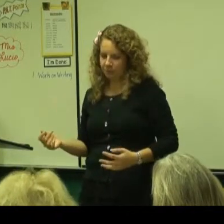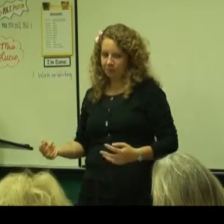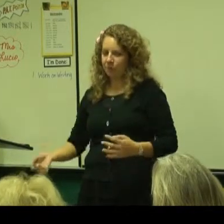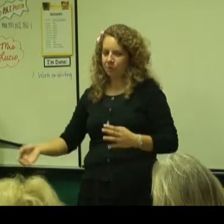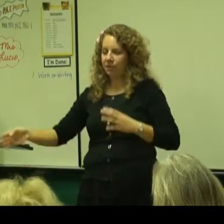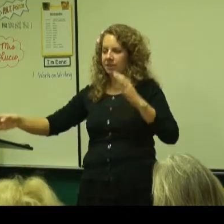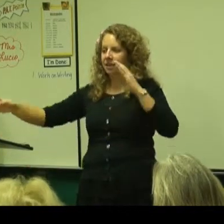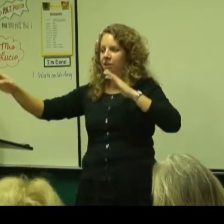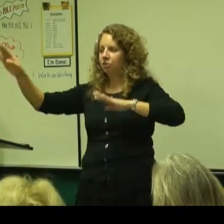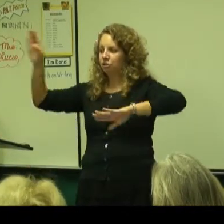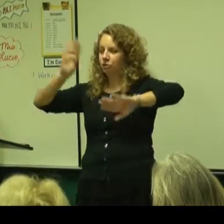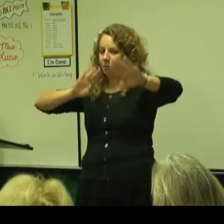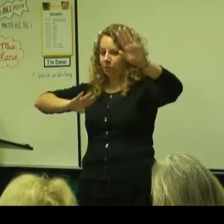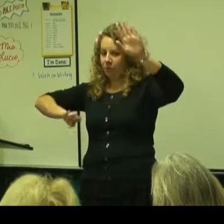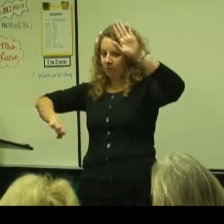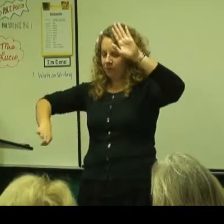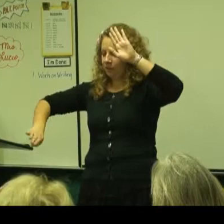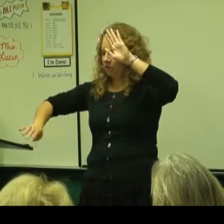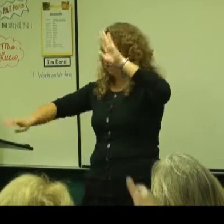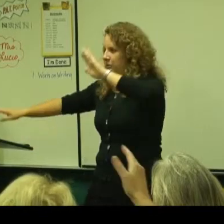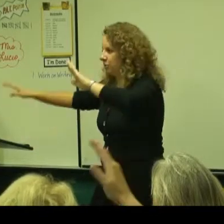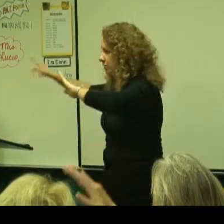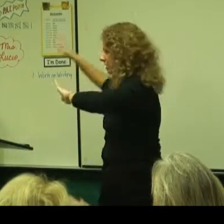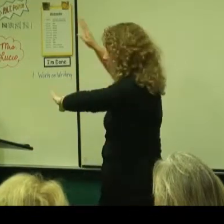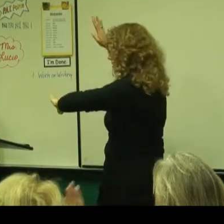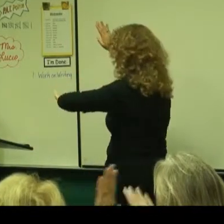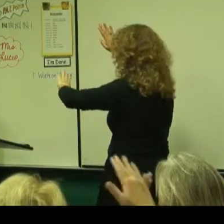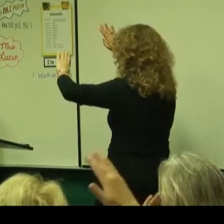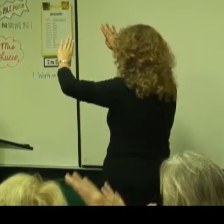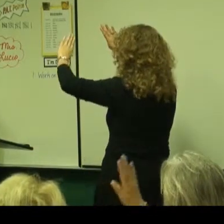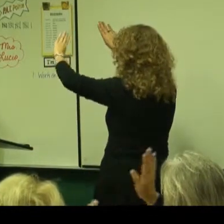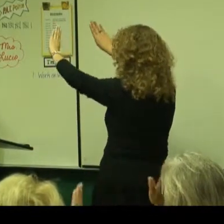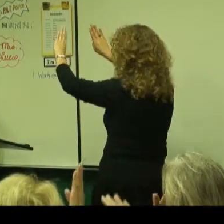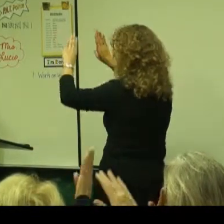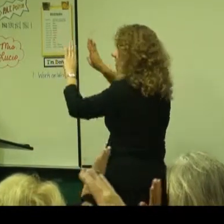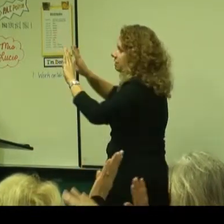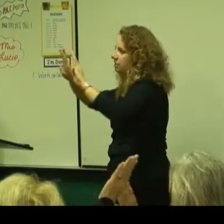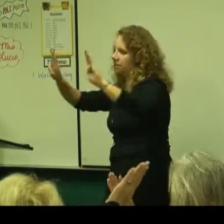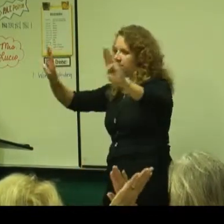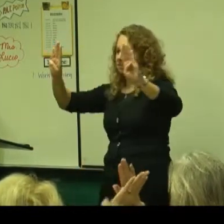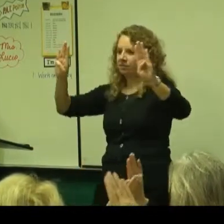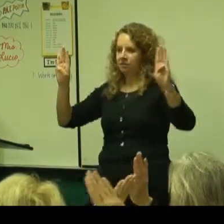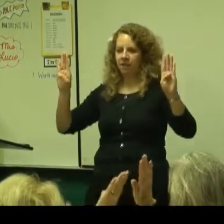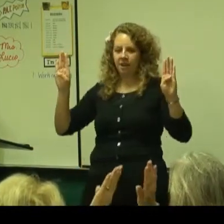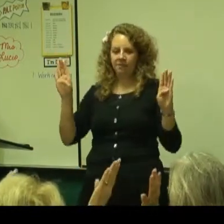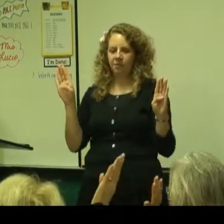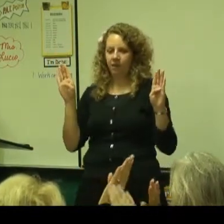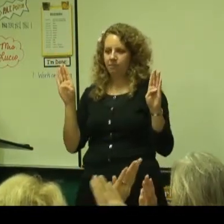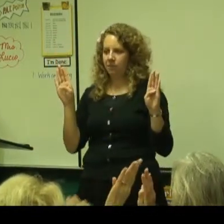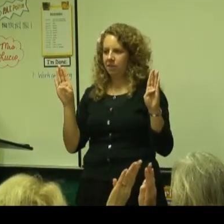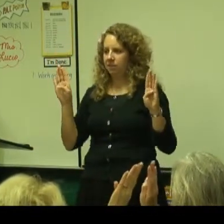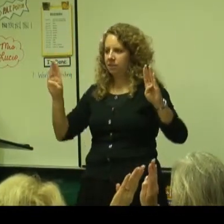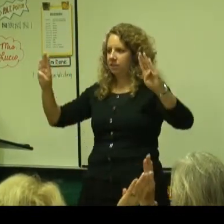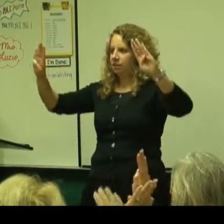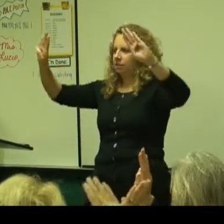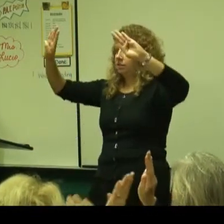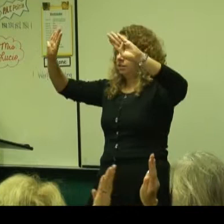problems. So I said trouble. So it's like this. So it's like bees, like that if you had bees,